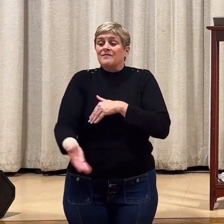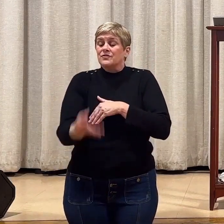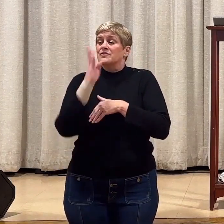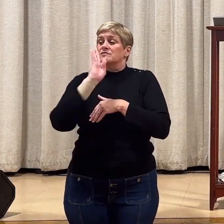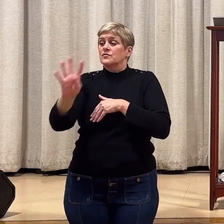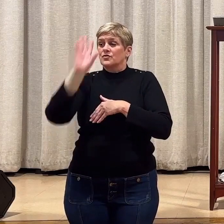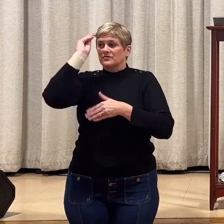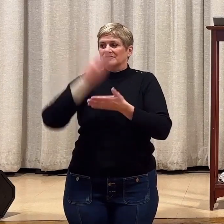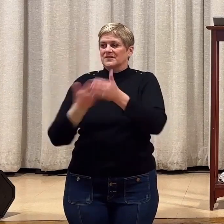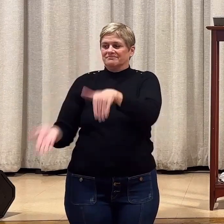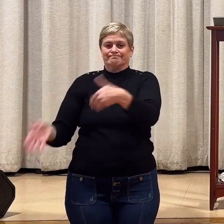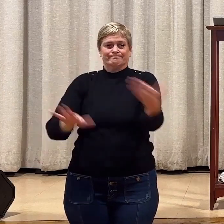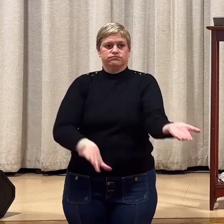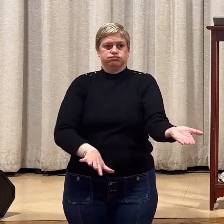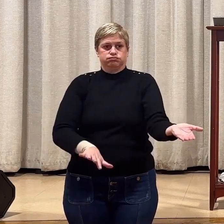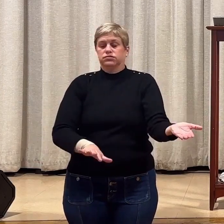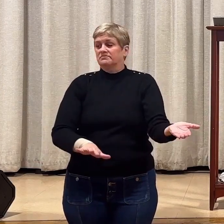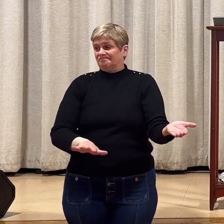died.